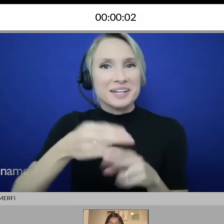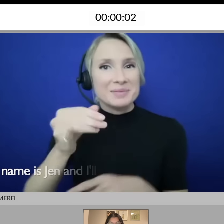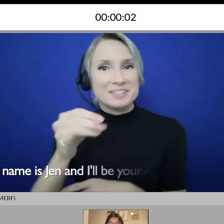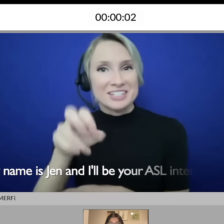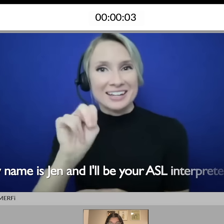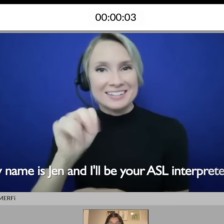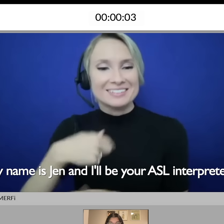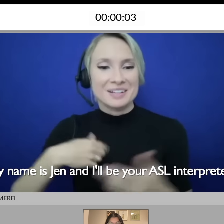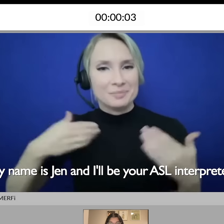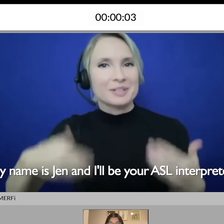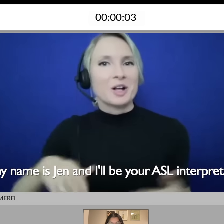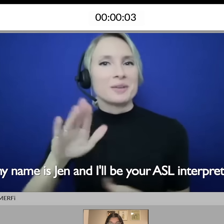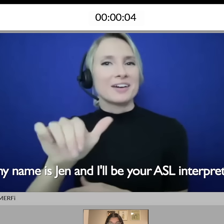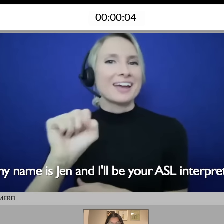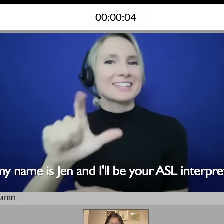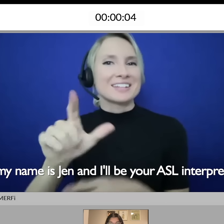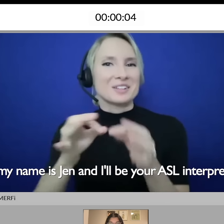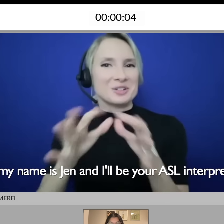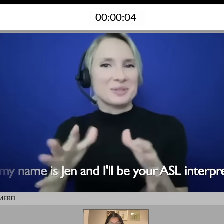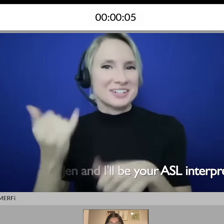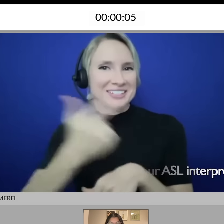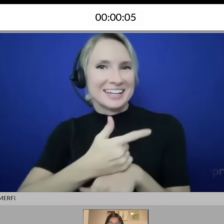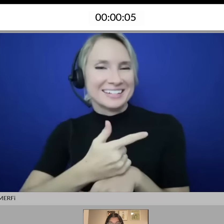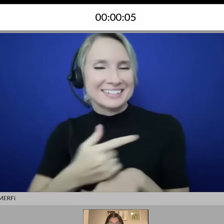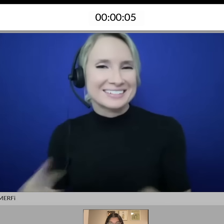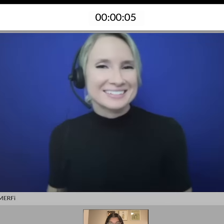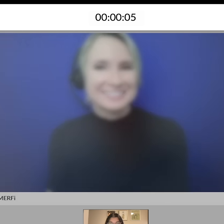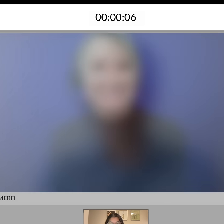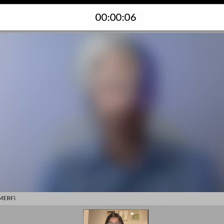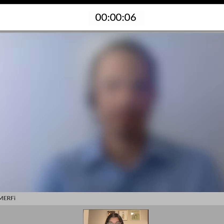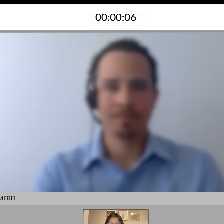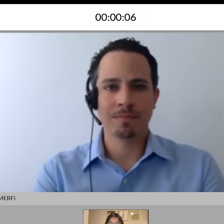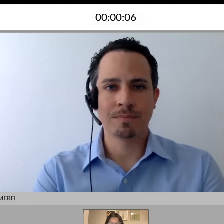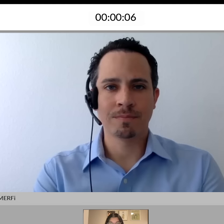Hello, my name is Jen, and I'll be your ASL interpreter today.